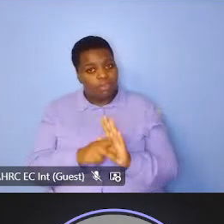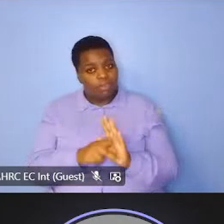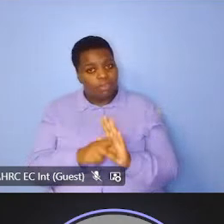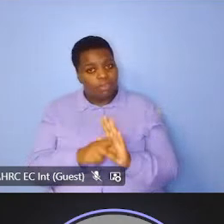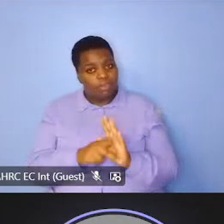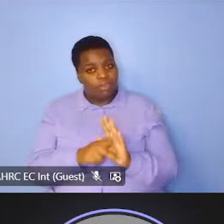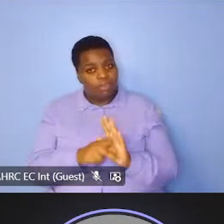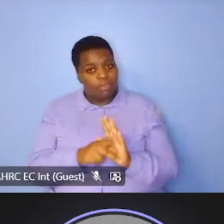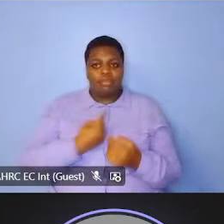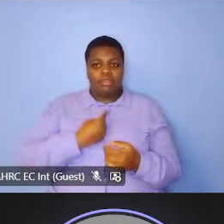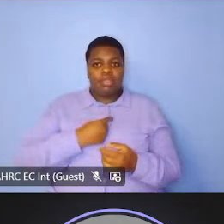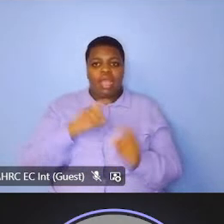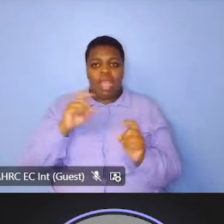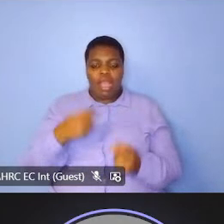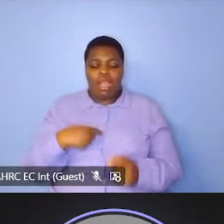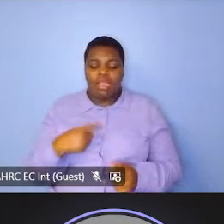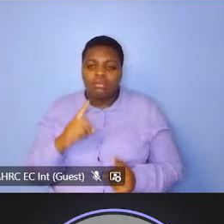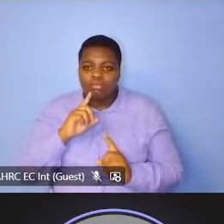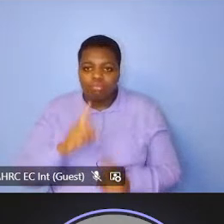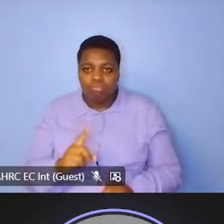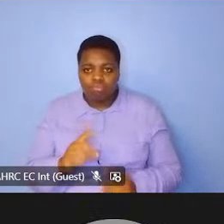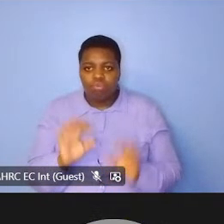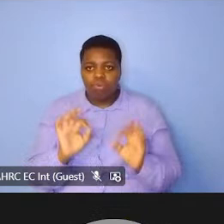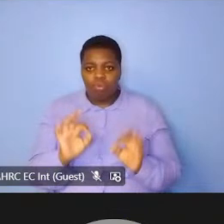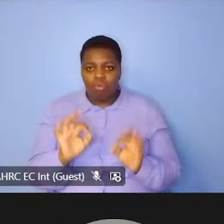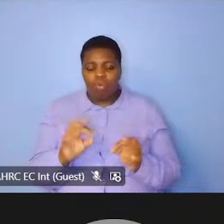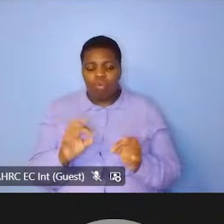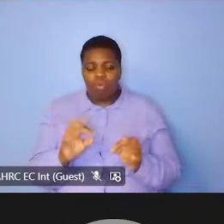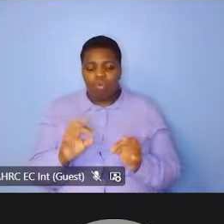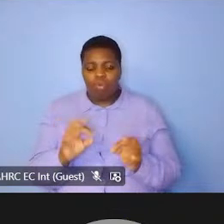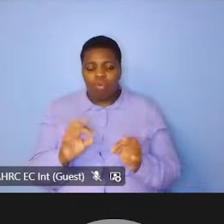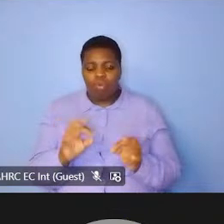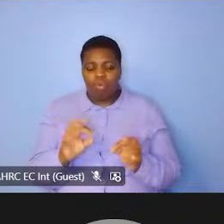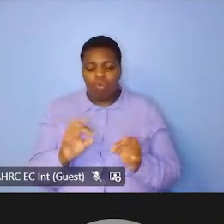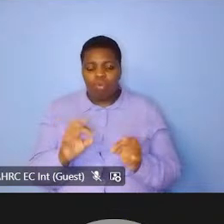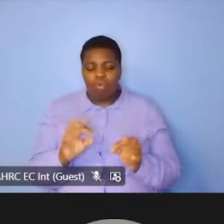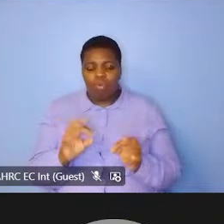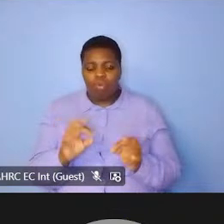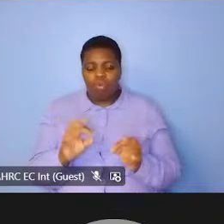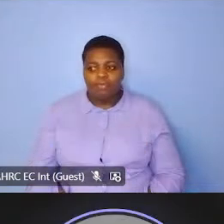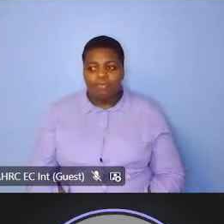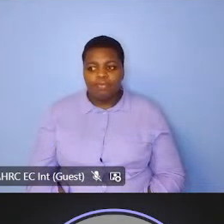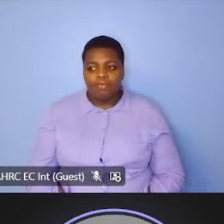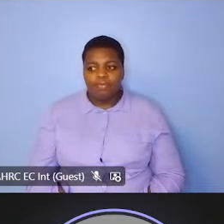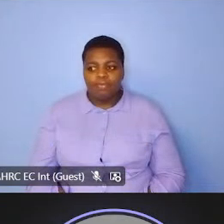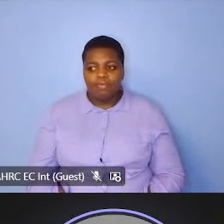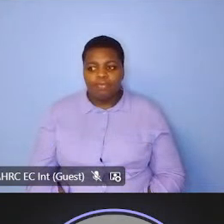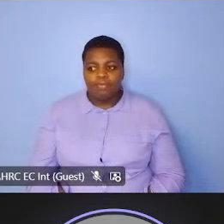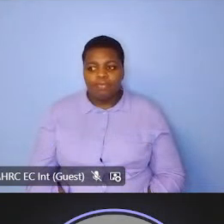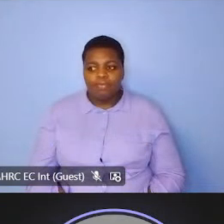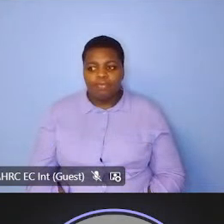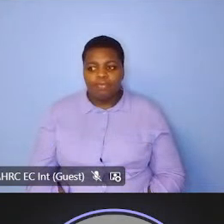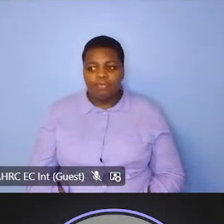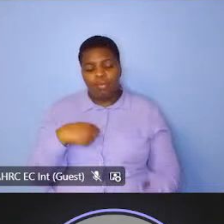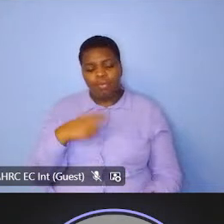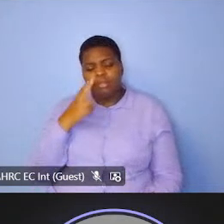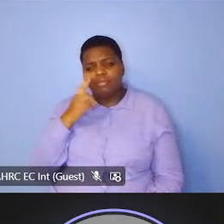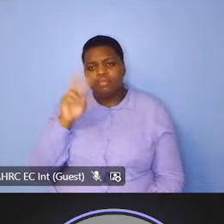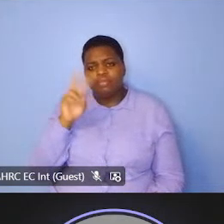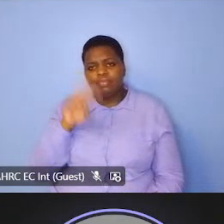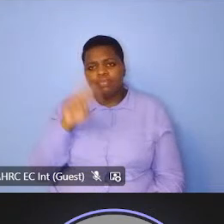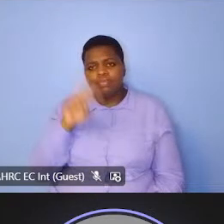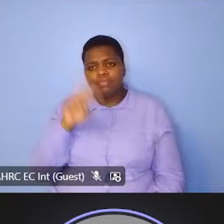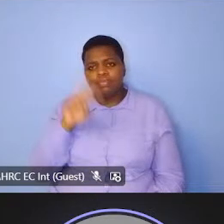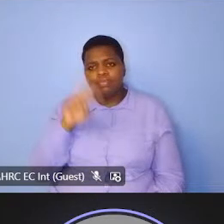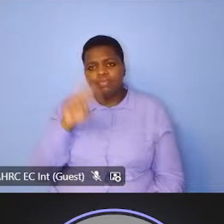themselves unable to respond in a meaningful manner. More importantly, we recognize the importance of a document